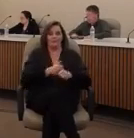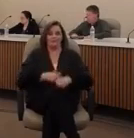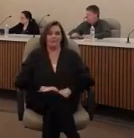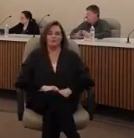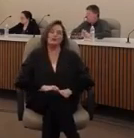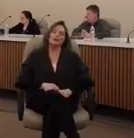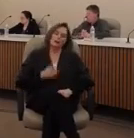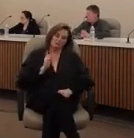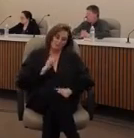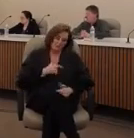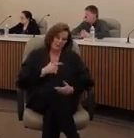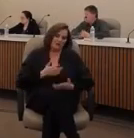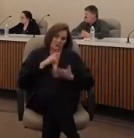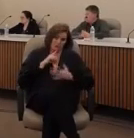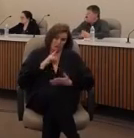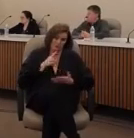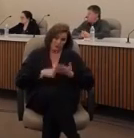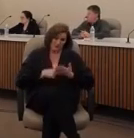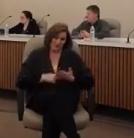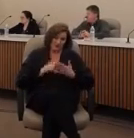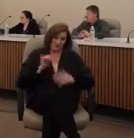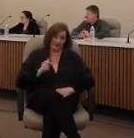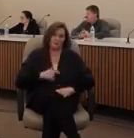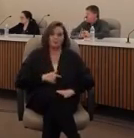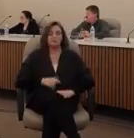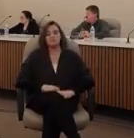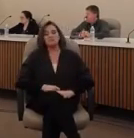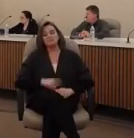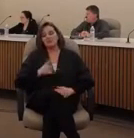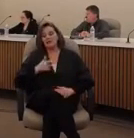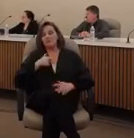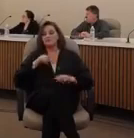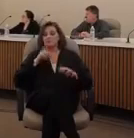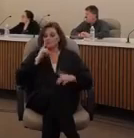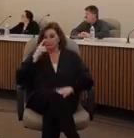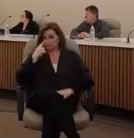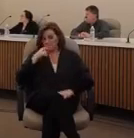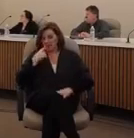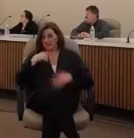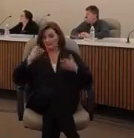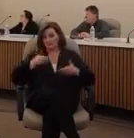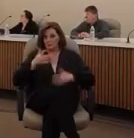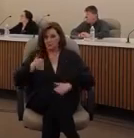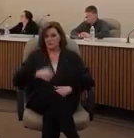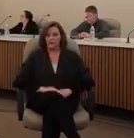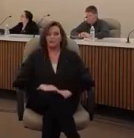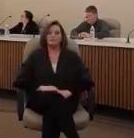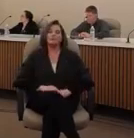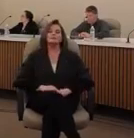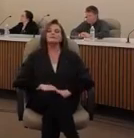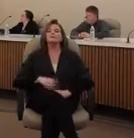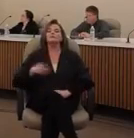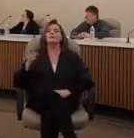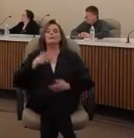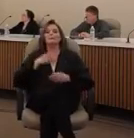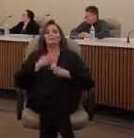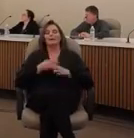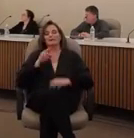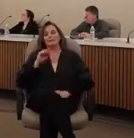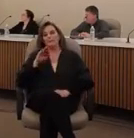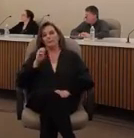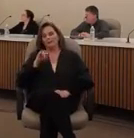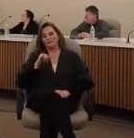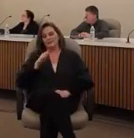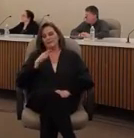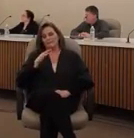I guess with that, I will ask you to introduce yourself and who you represent. Thank you very much. My name is Betsy Brugg. I'm an